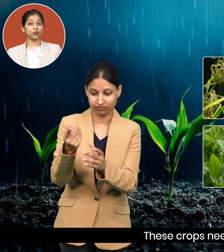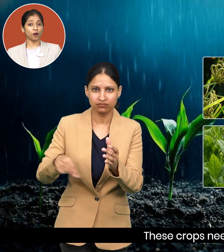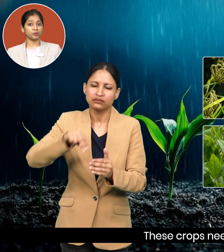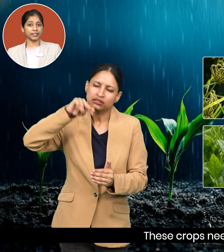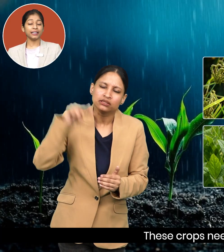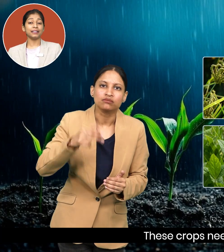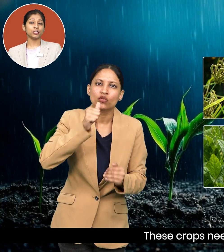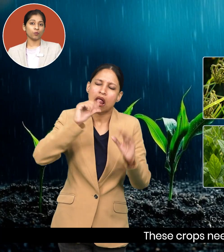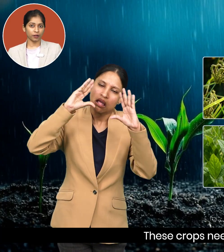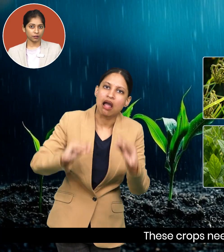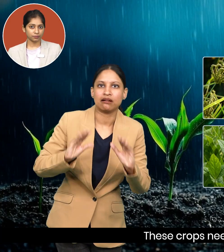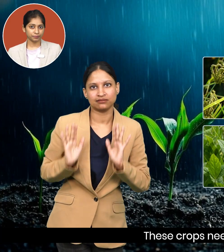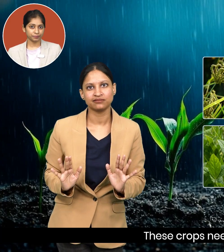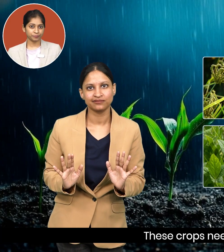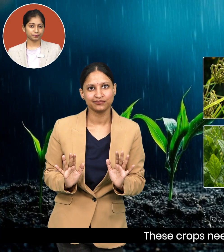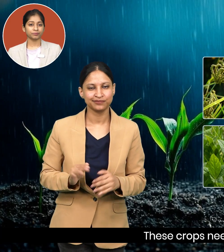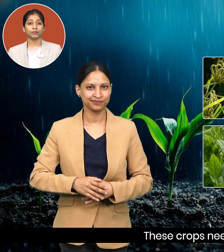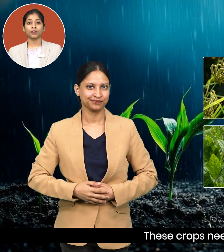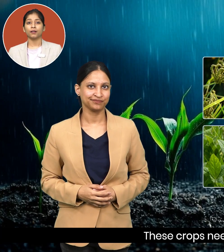These crops need less water.